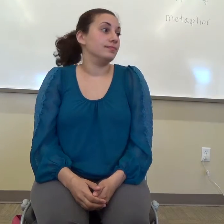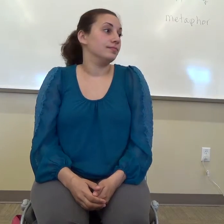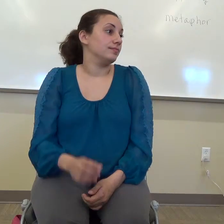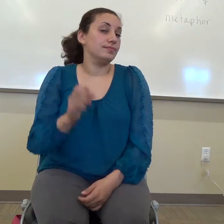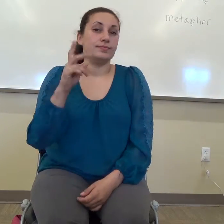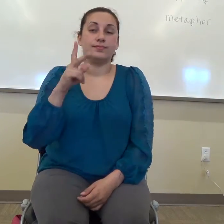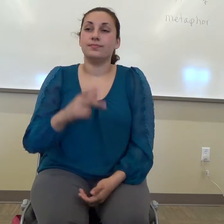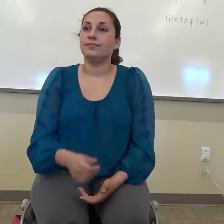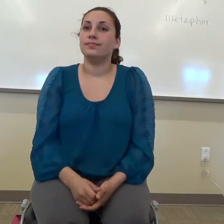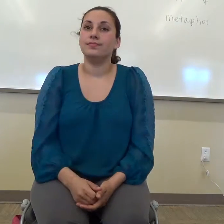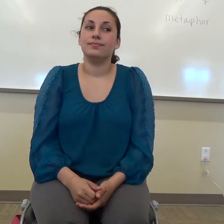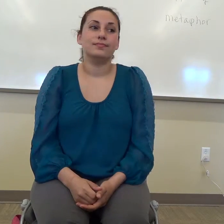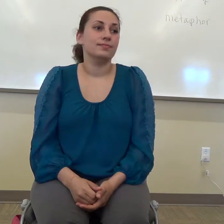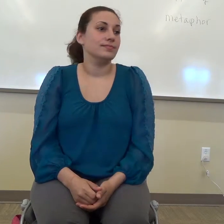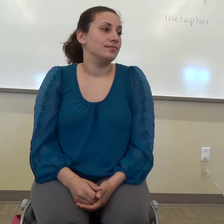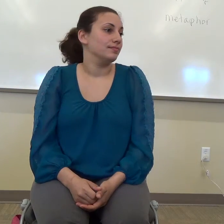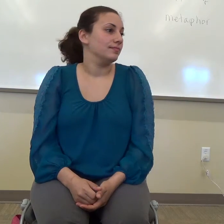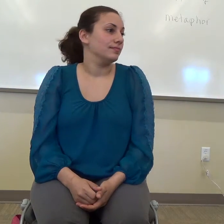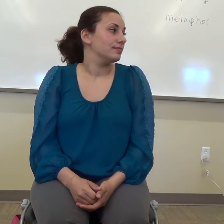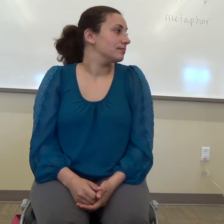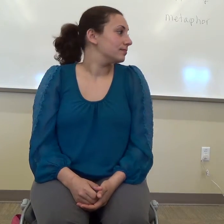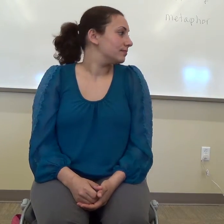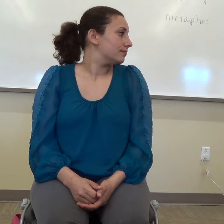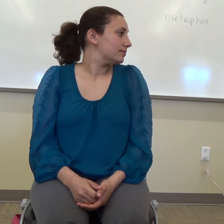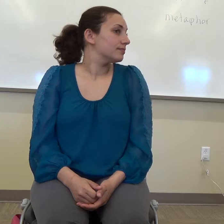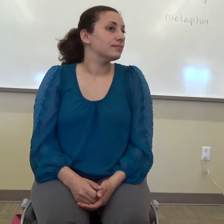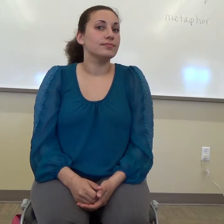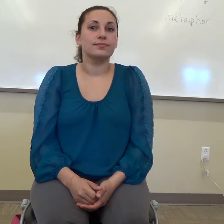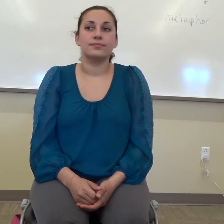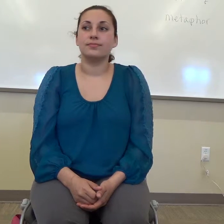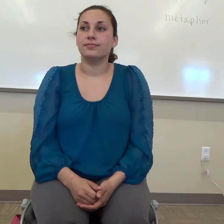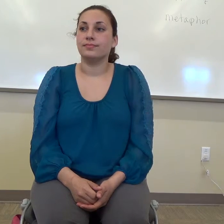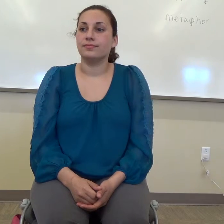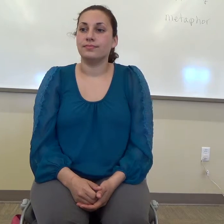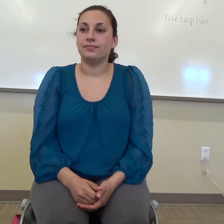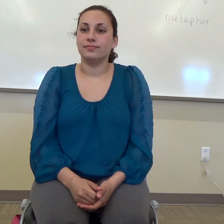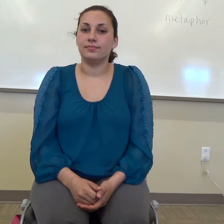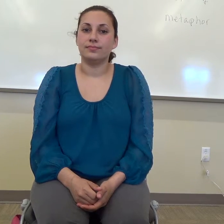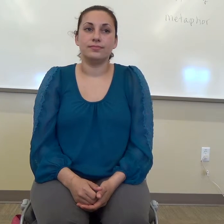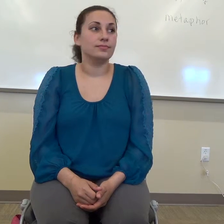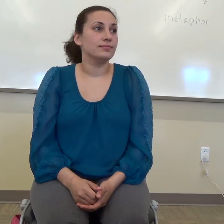before you leave. Okay, so here's the reading